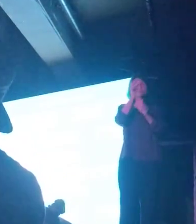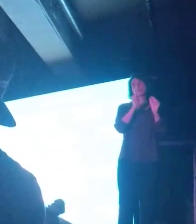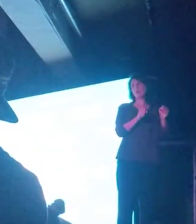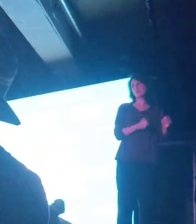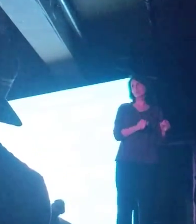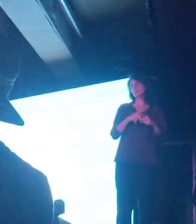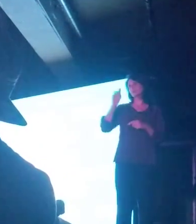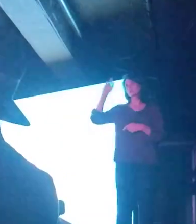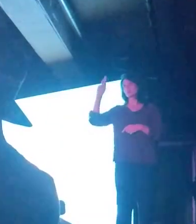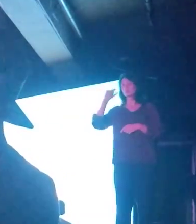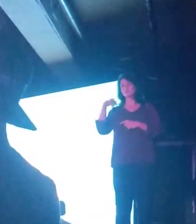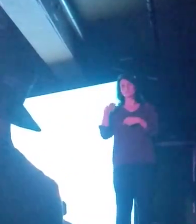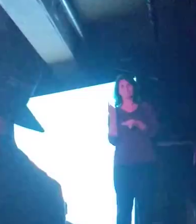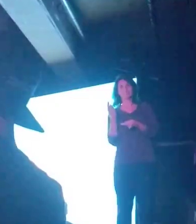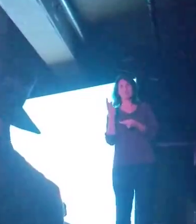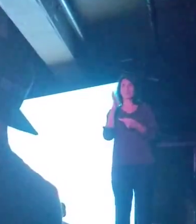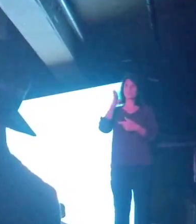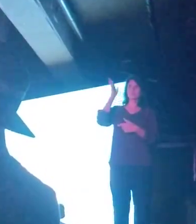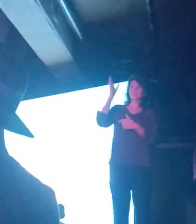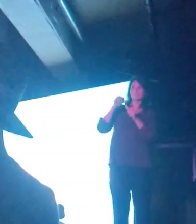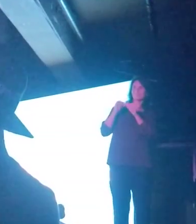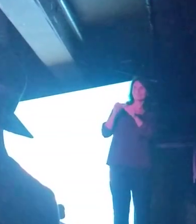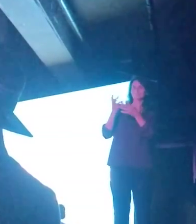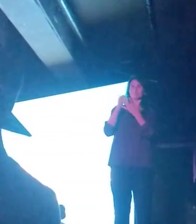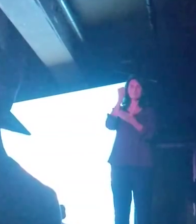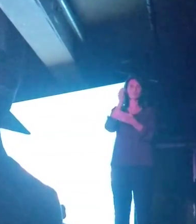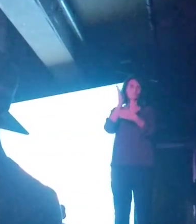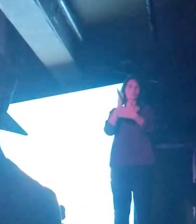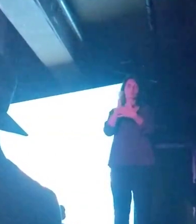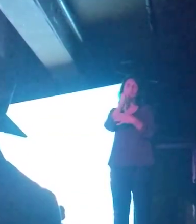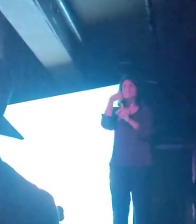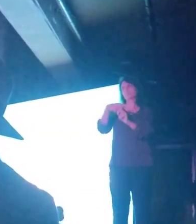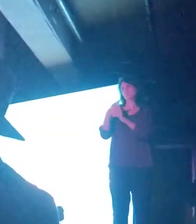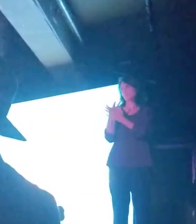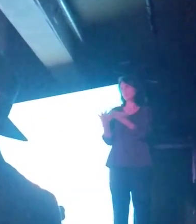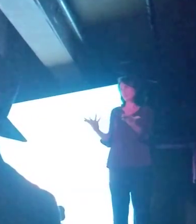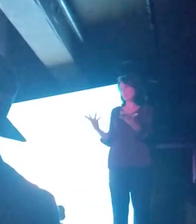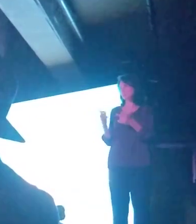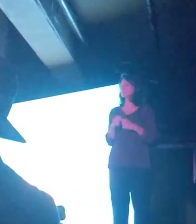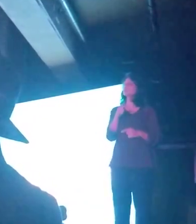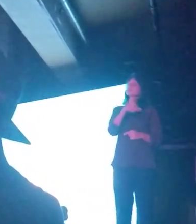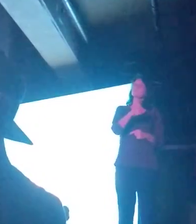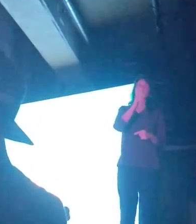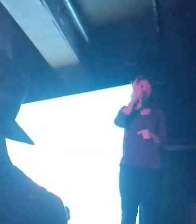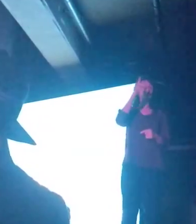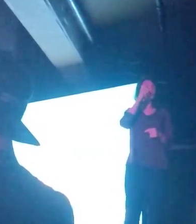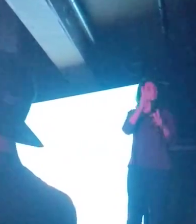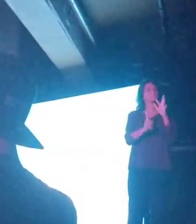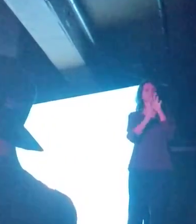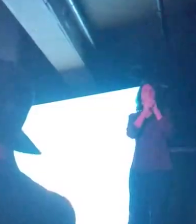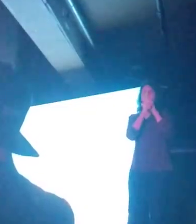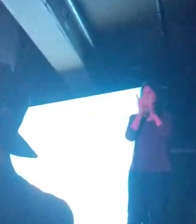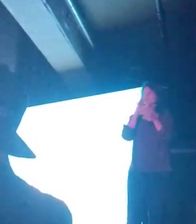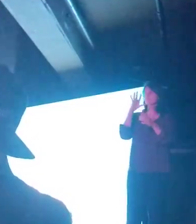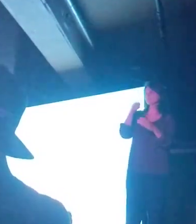or is. But someone who came to a presidential election and engaged in